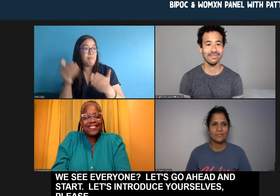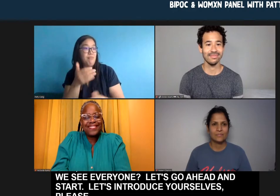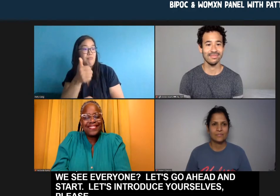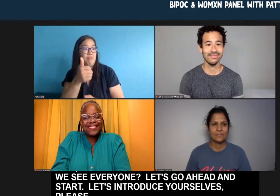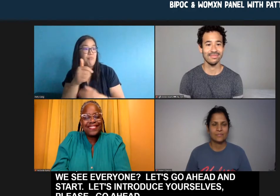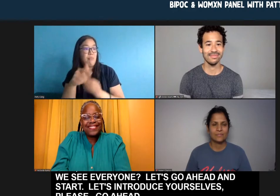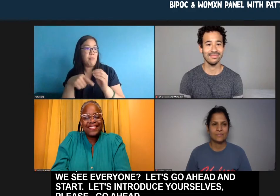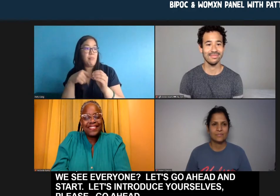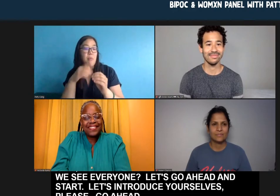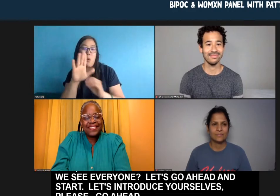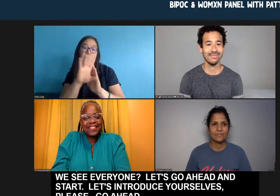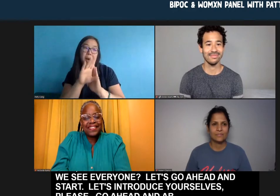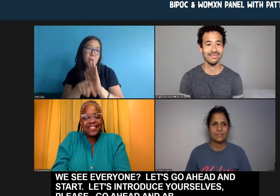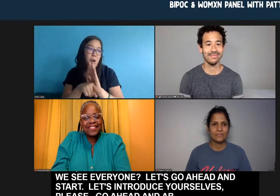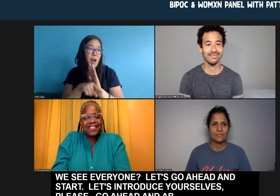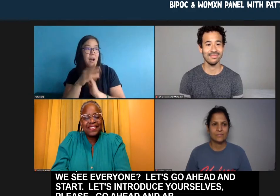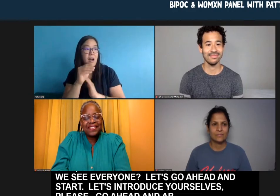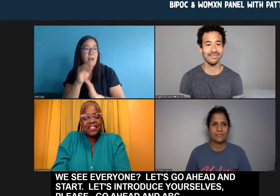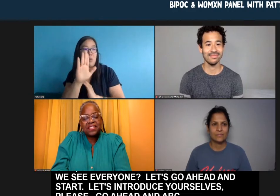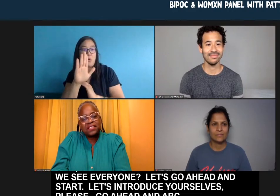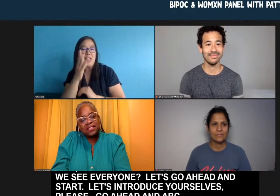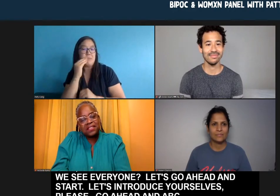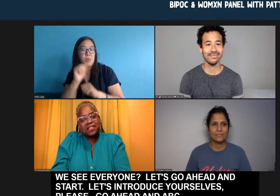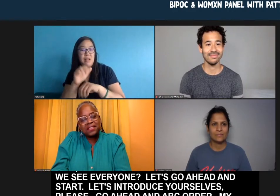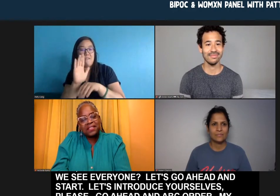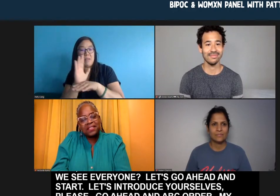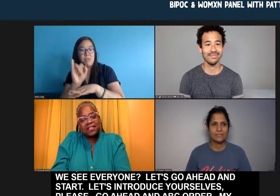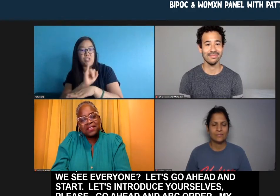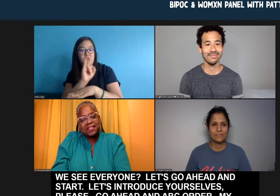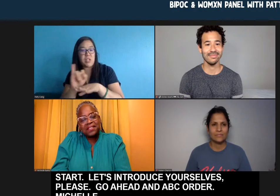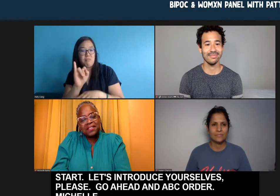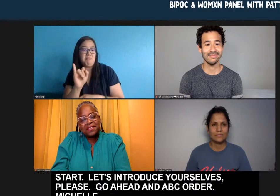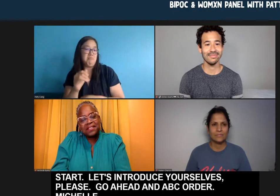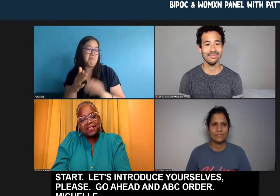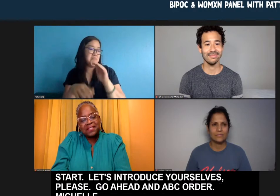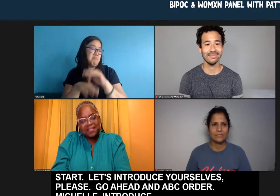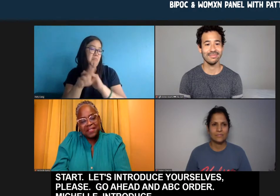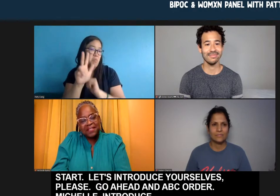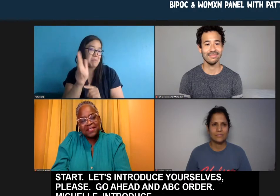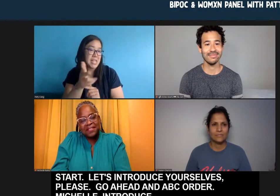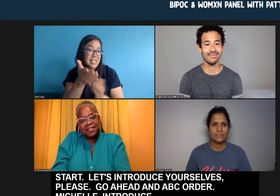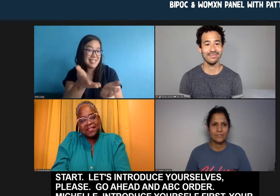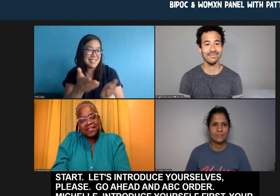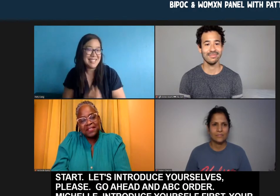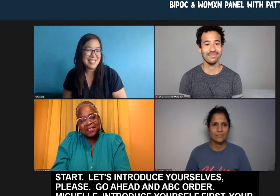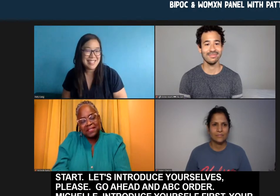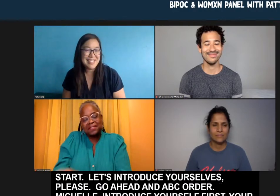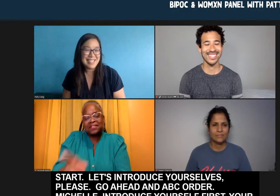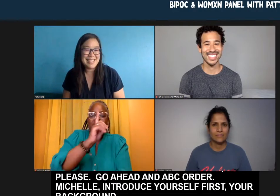So Michelle, go ahead and introduce yourself first. A little bit about your background and your experience in the film industry for about